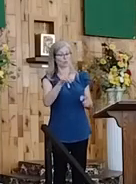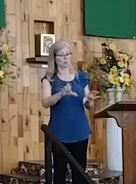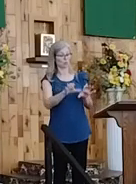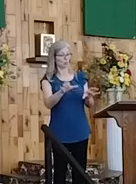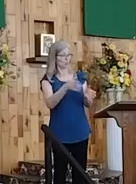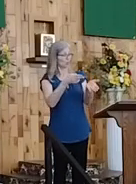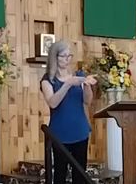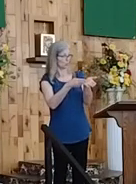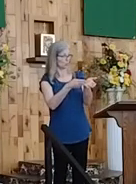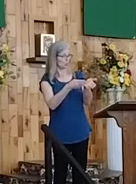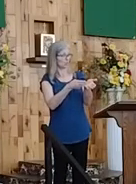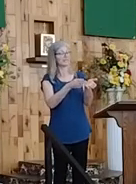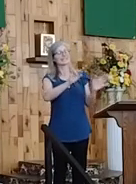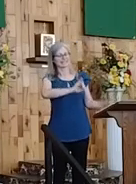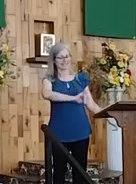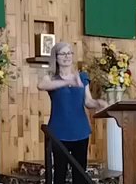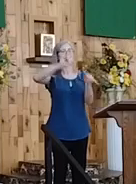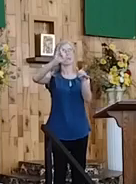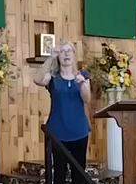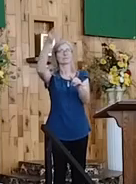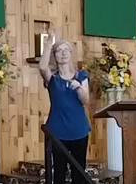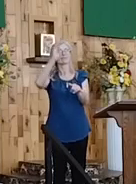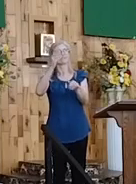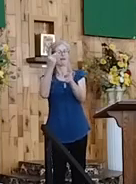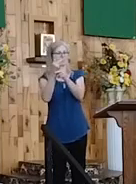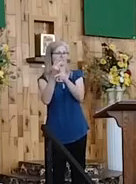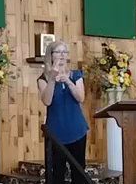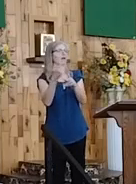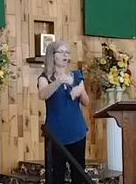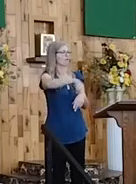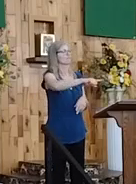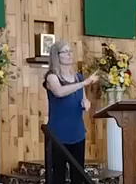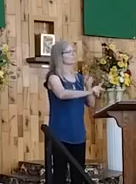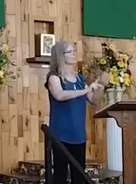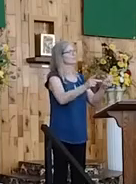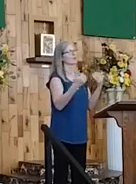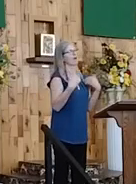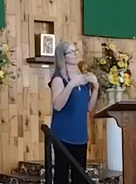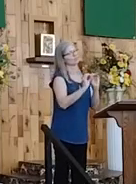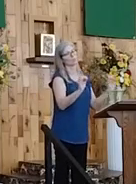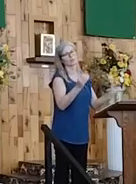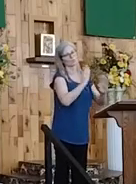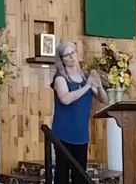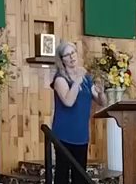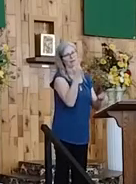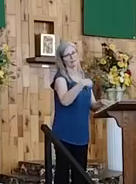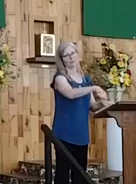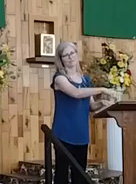must do what God does, and that is care for those who have no one to protect them.